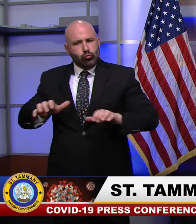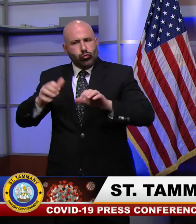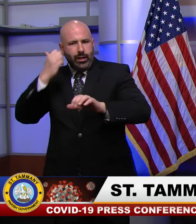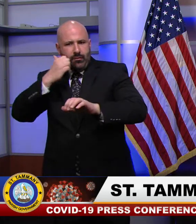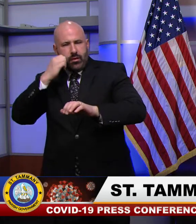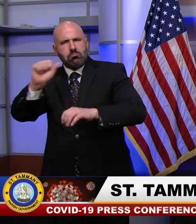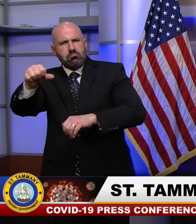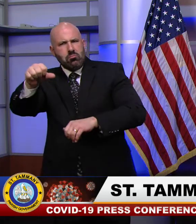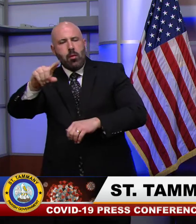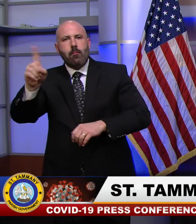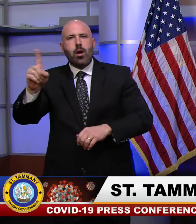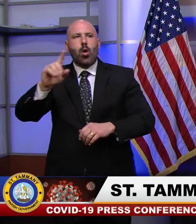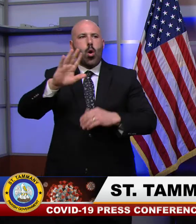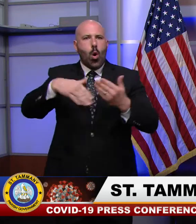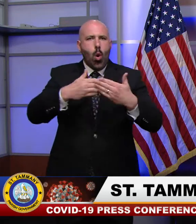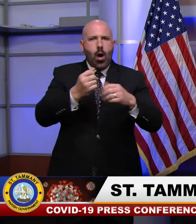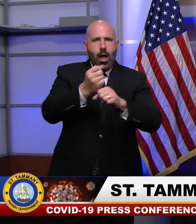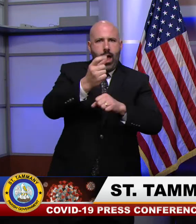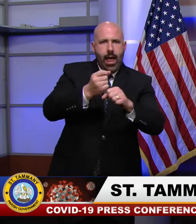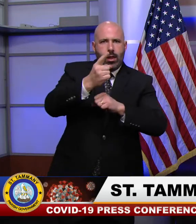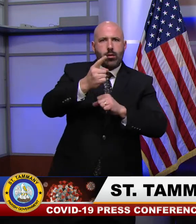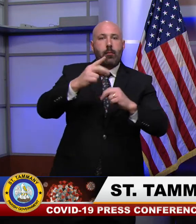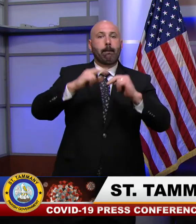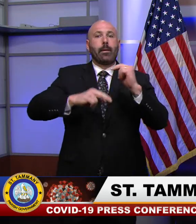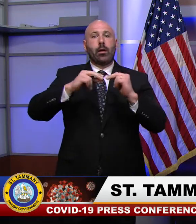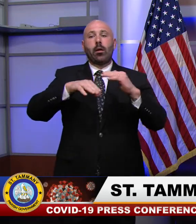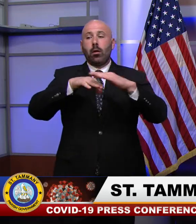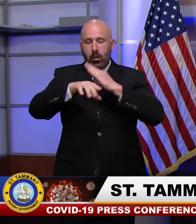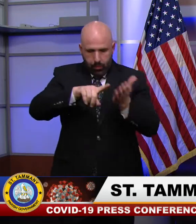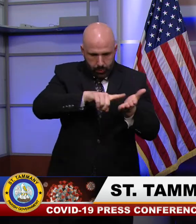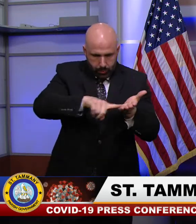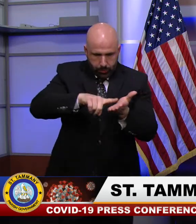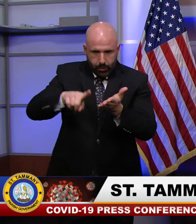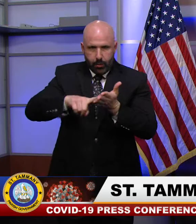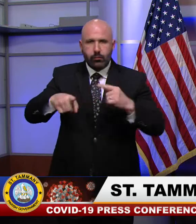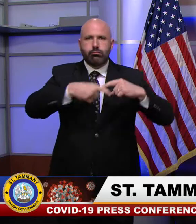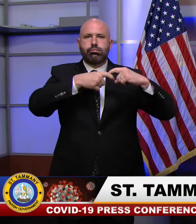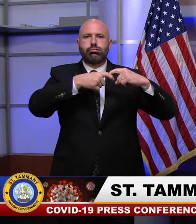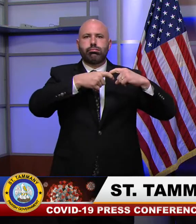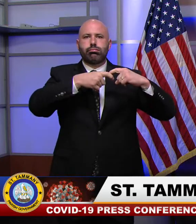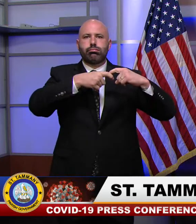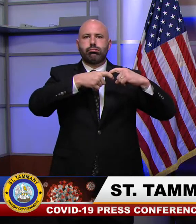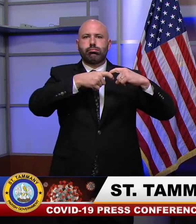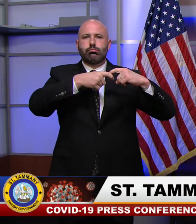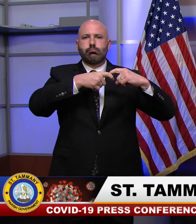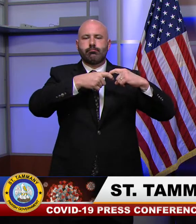all annual building inspection schedules have been suspended at this time.